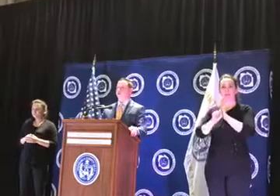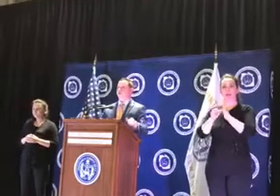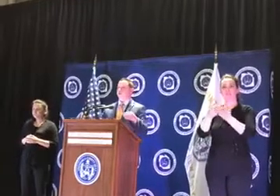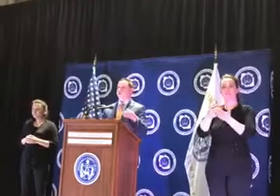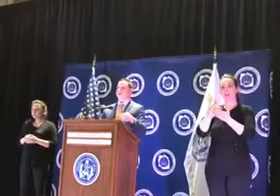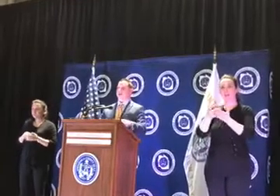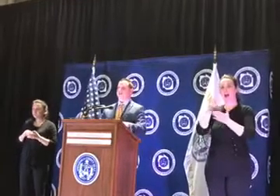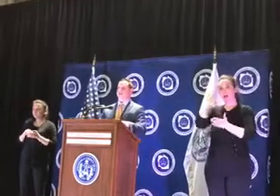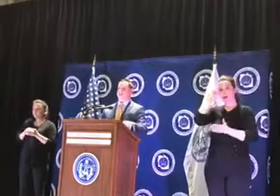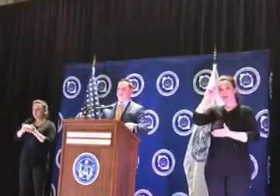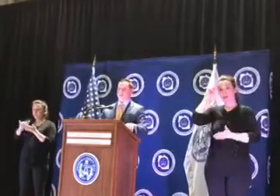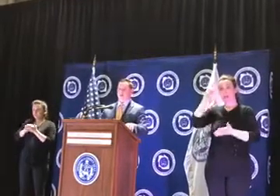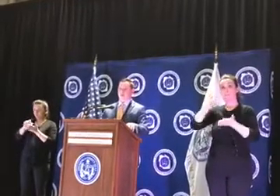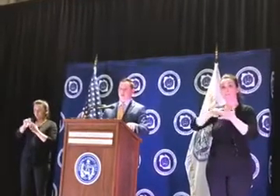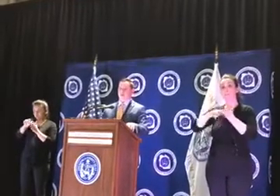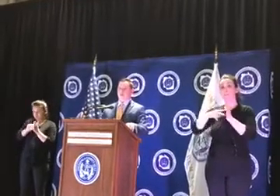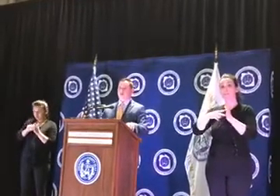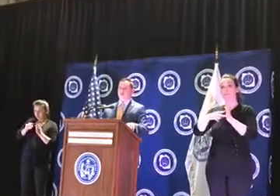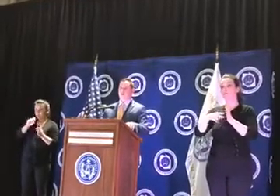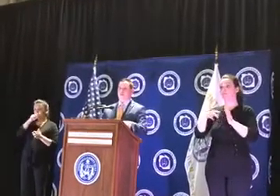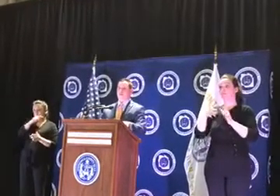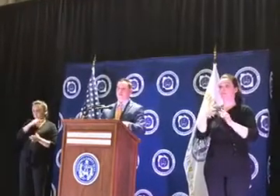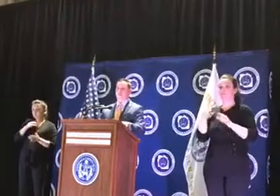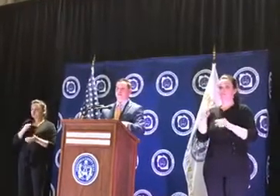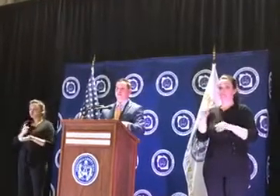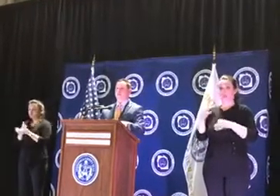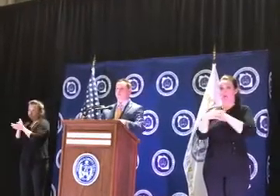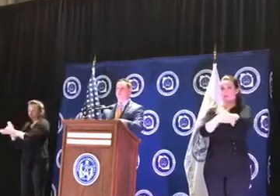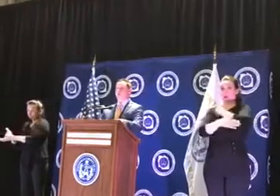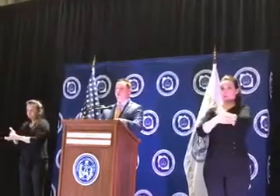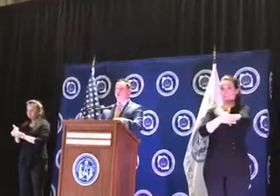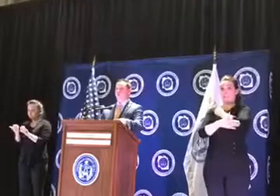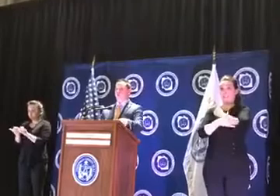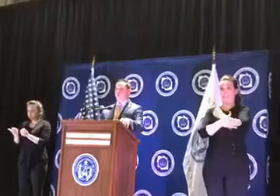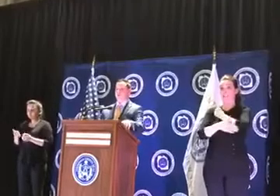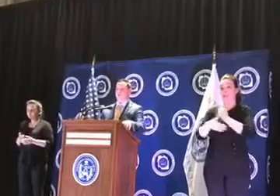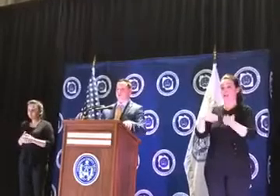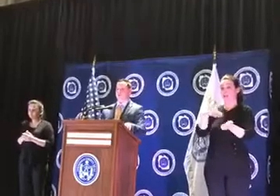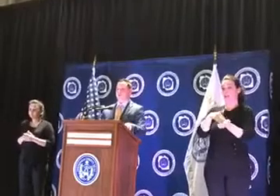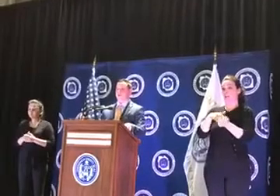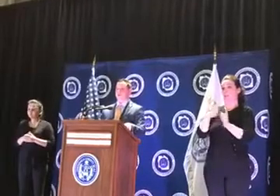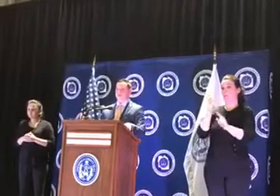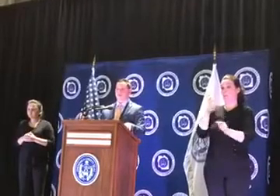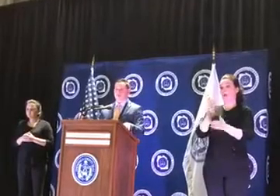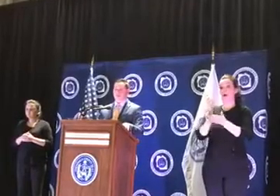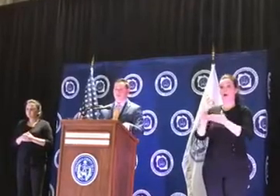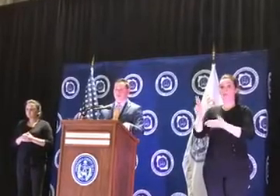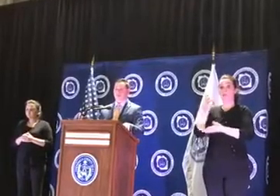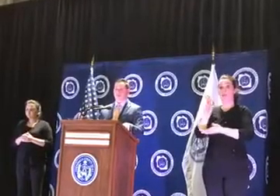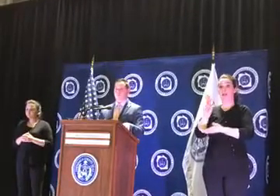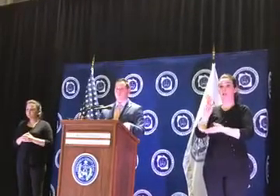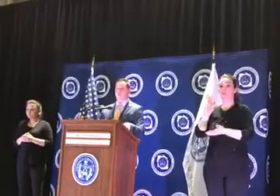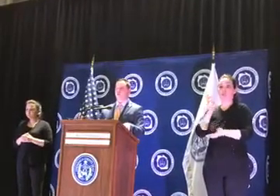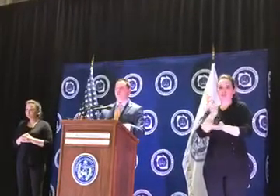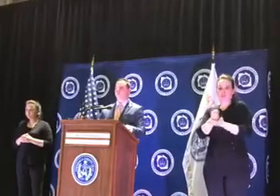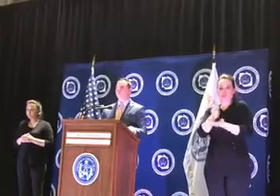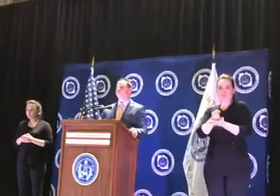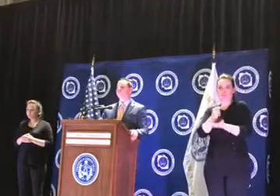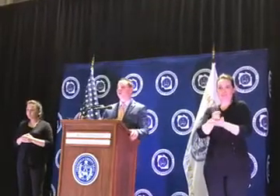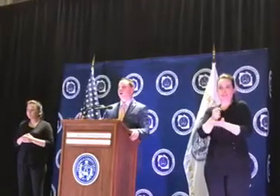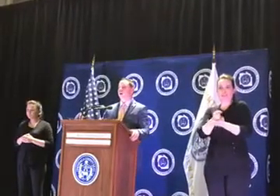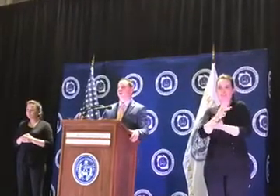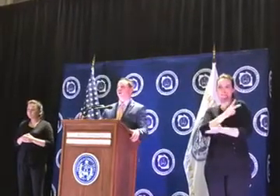counties. The doctors at Upstate treat patients from all over upstate New York.